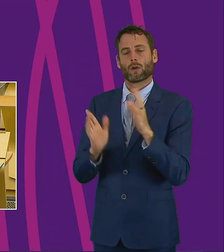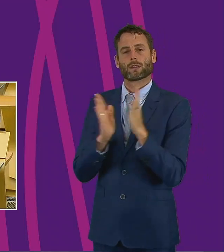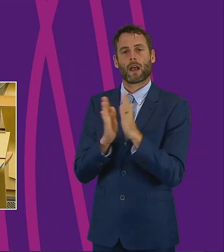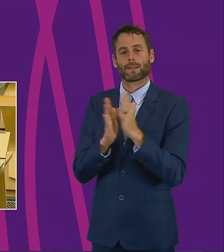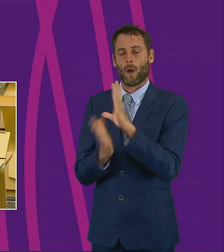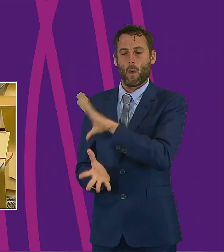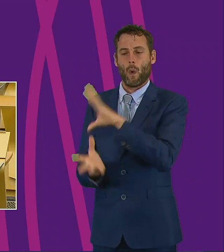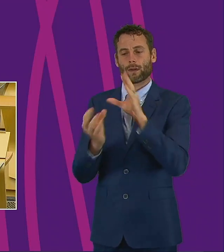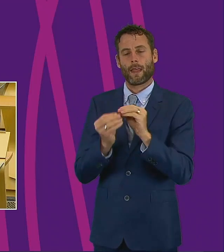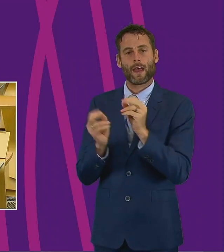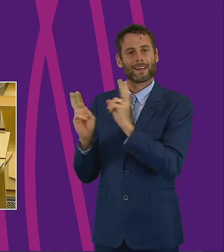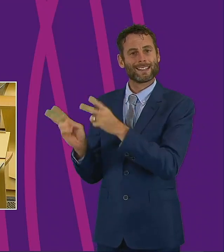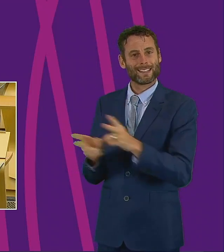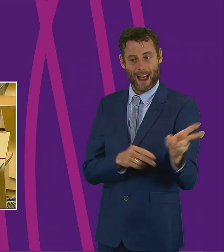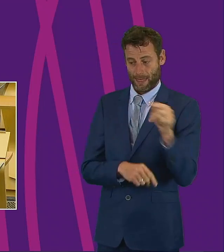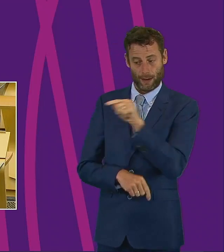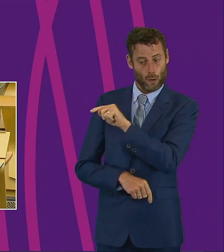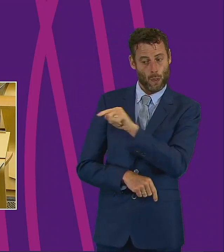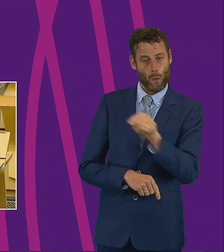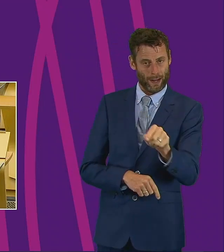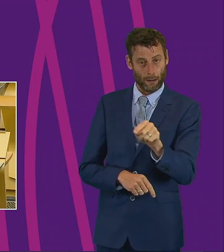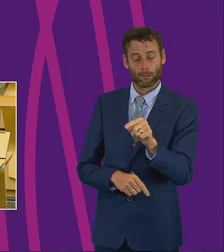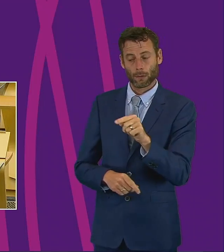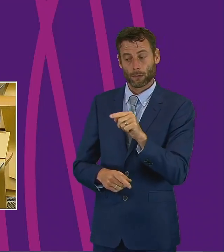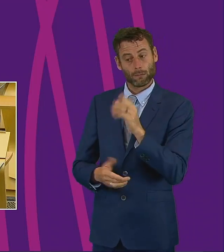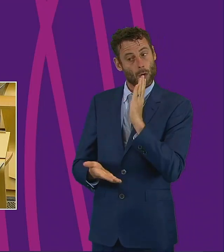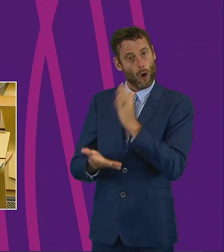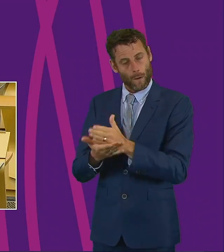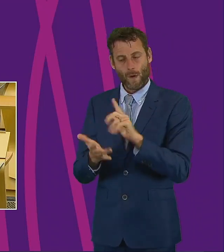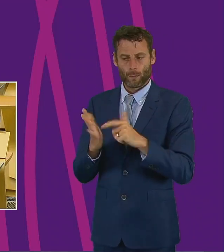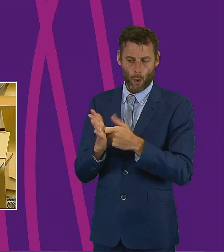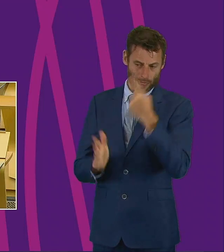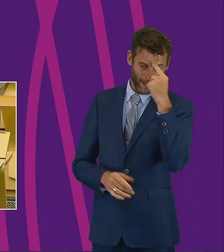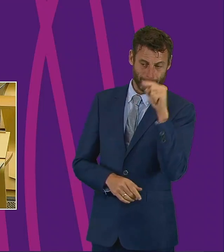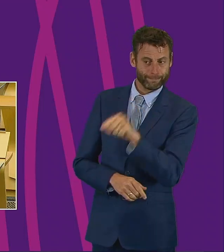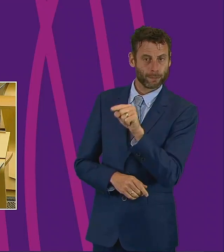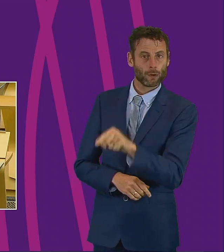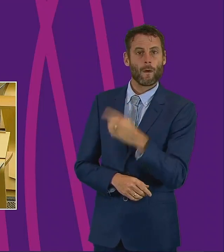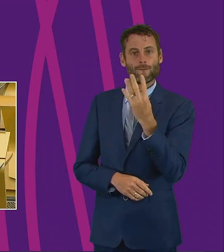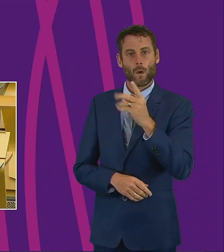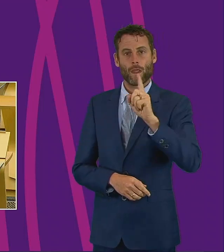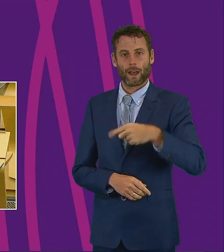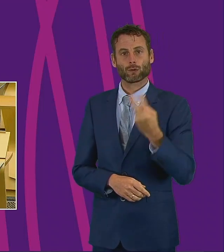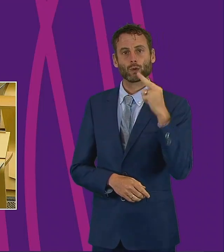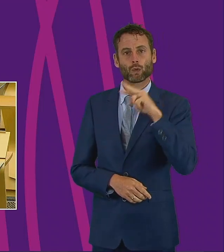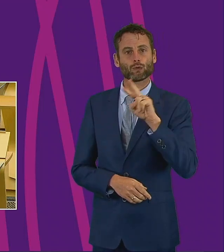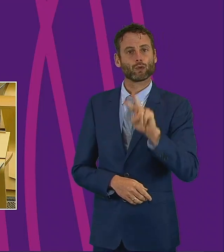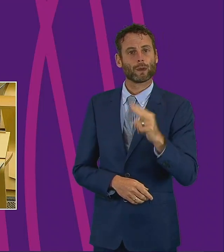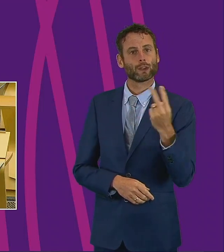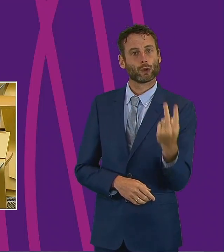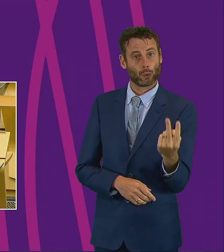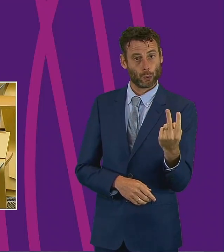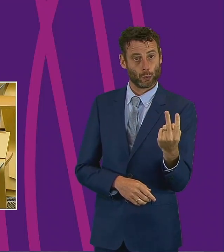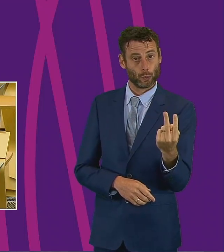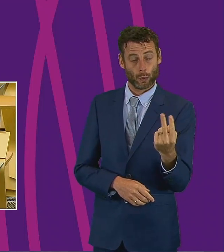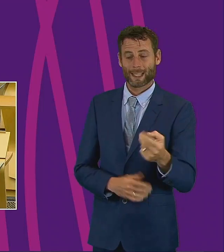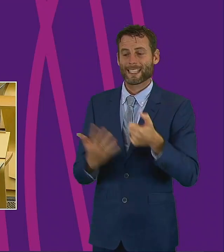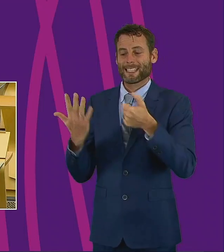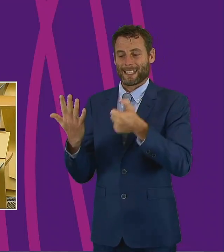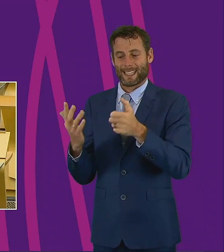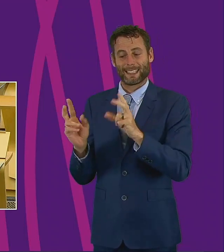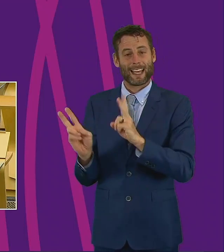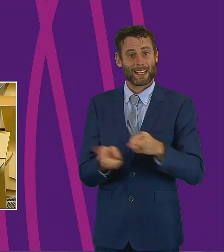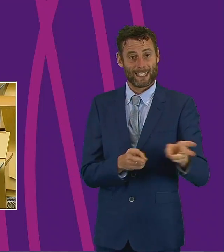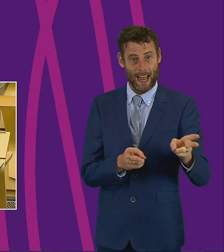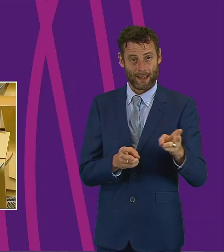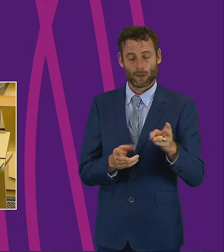deaths with either a confirmed or a presumed link to COVID was 4,222. Of those, 6 deaths were registered in the